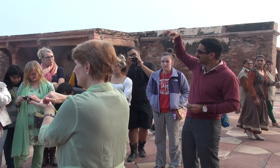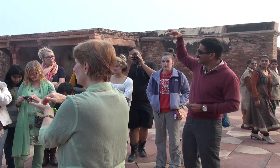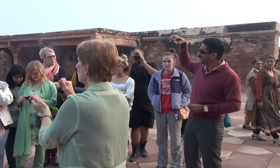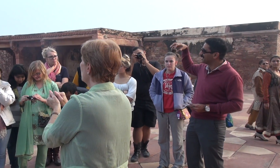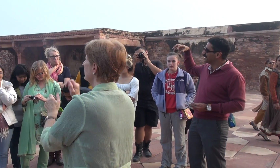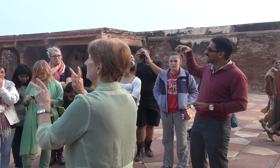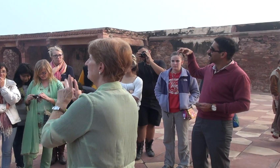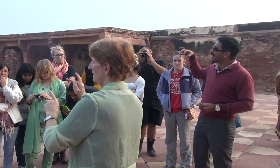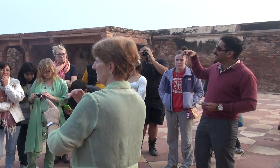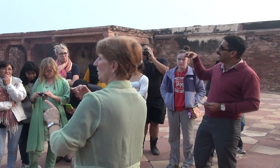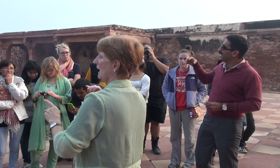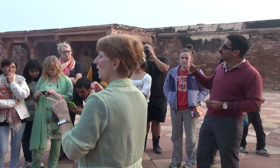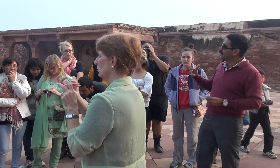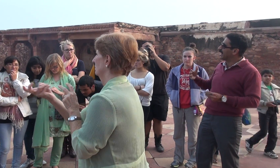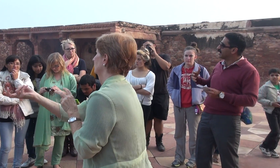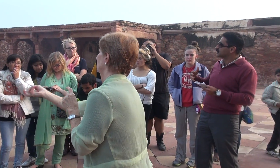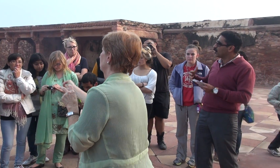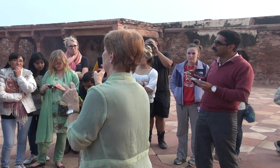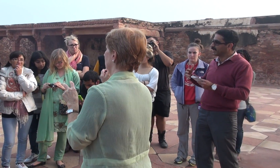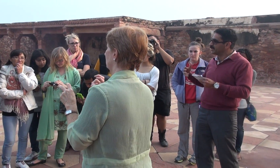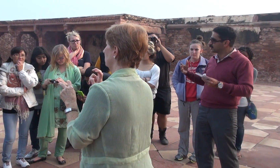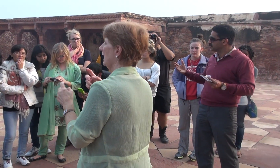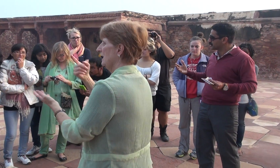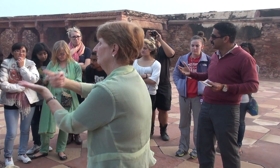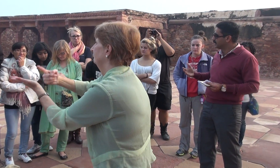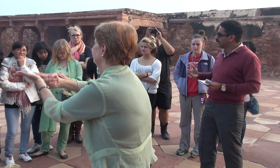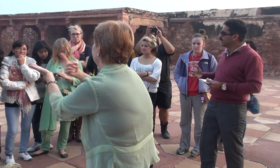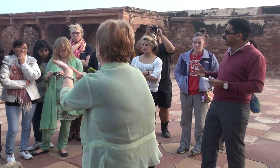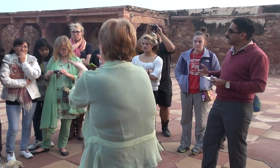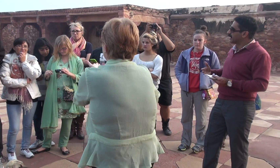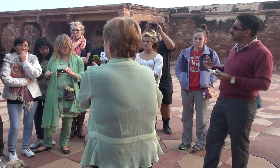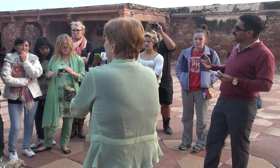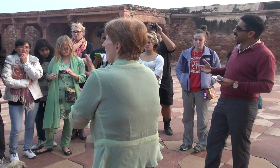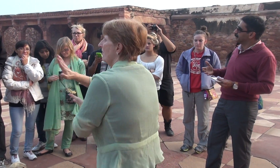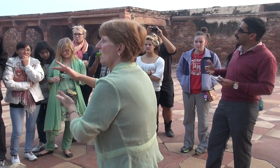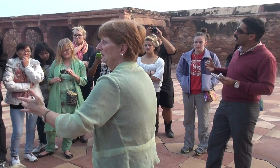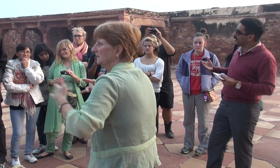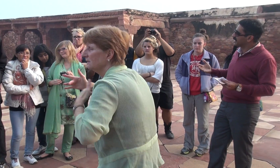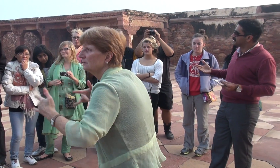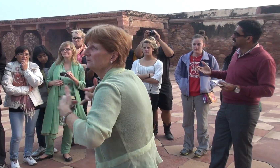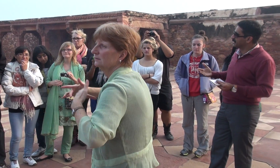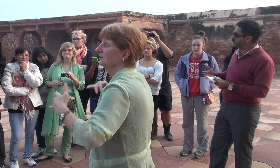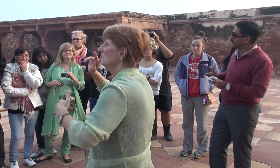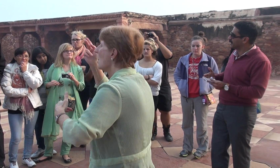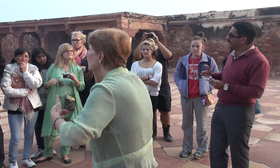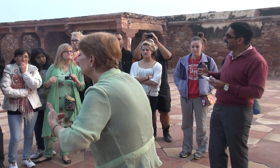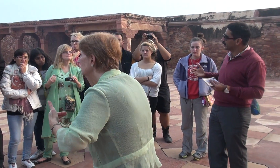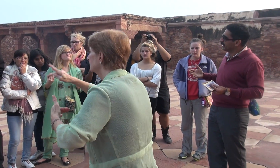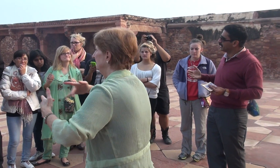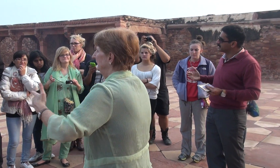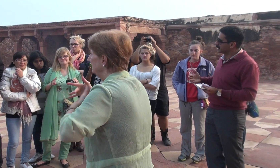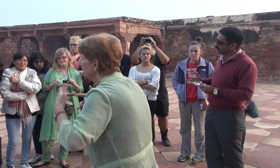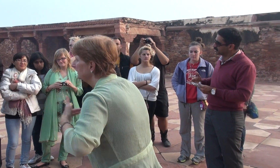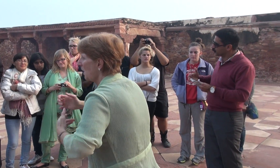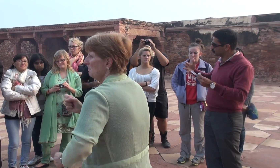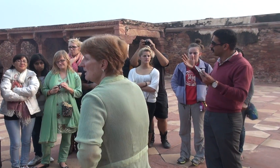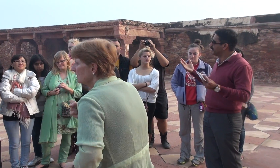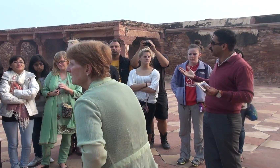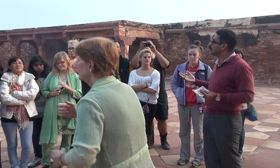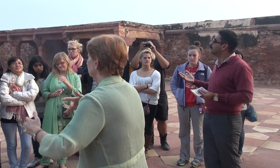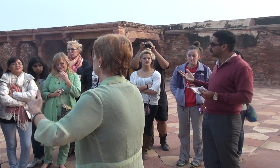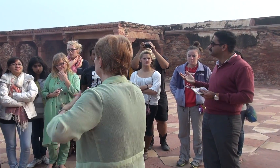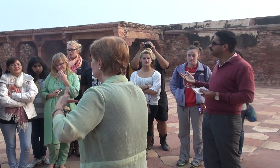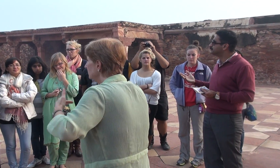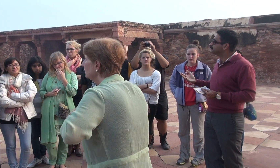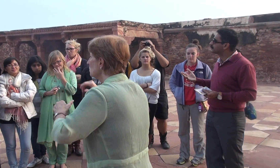ministers, and he would address all the issues concerning the politics, concerning the military, concerning the social